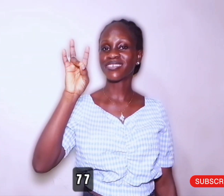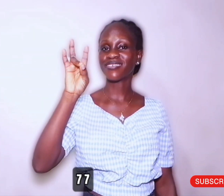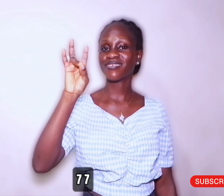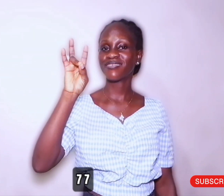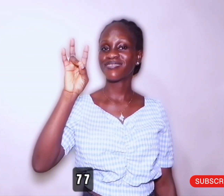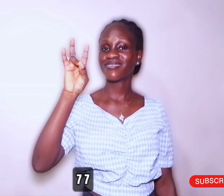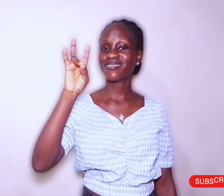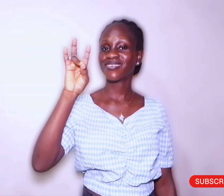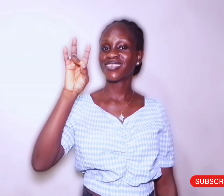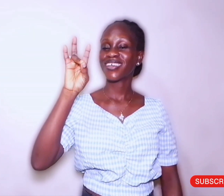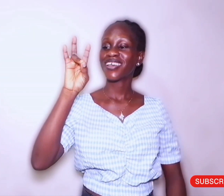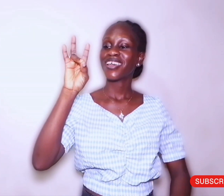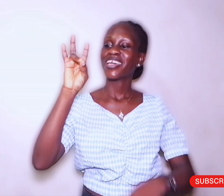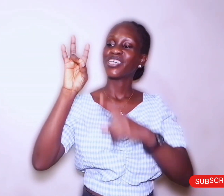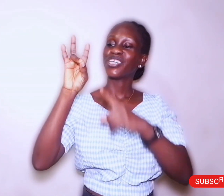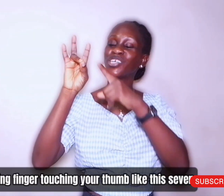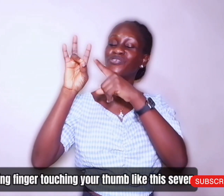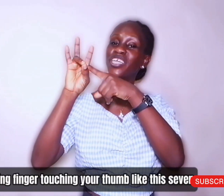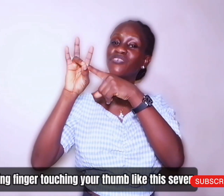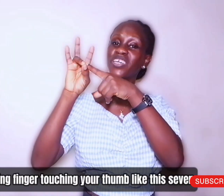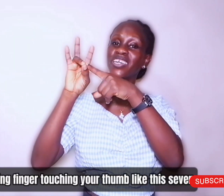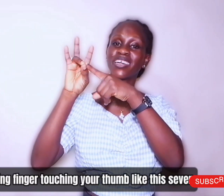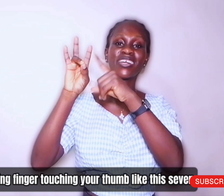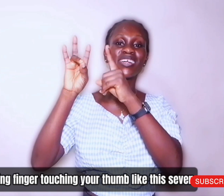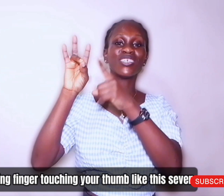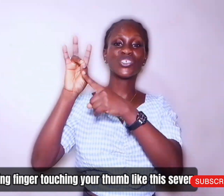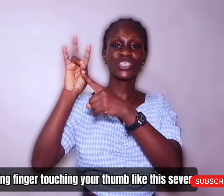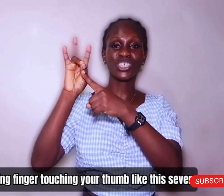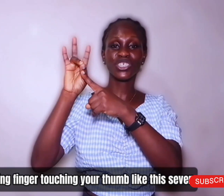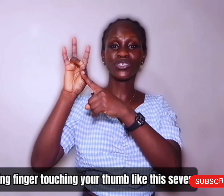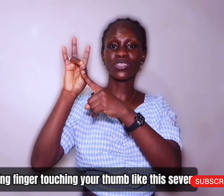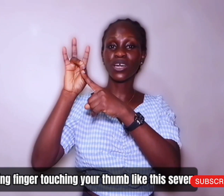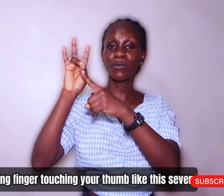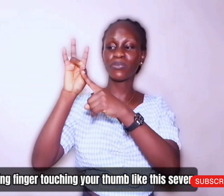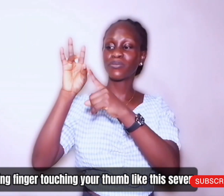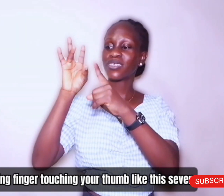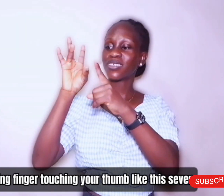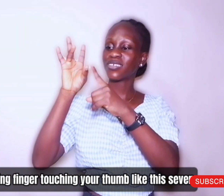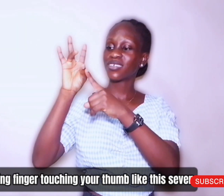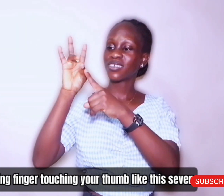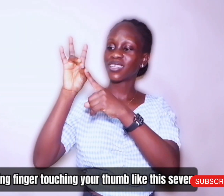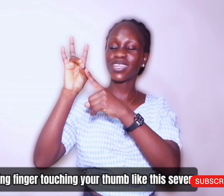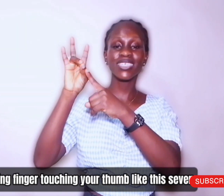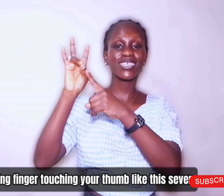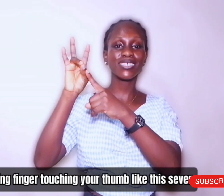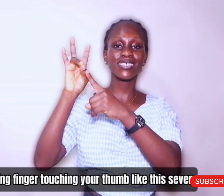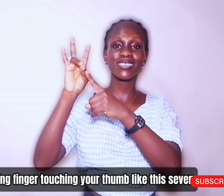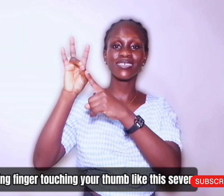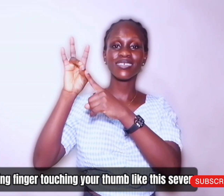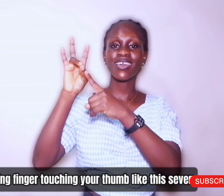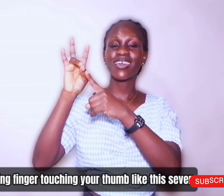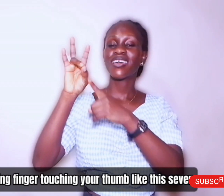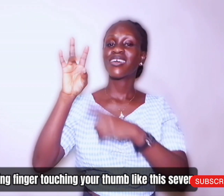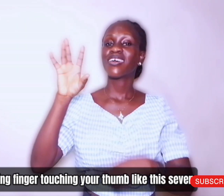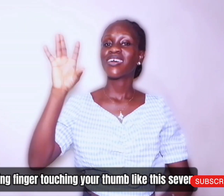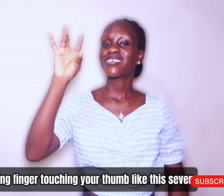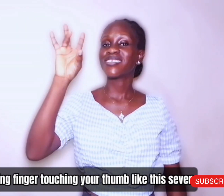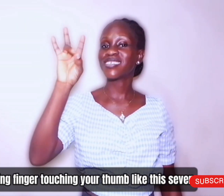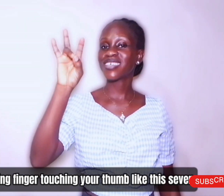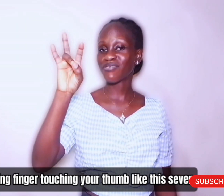7. Your ring finger touching your thumb like this.